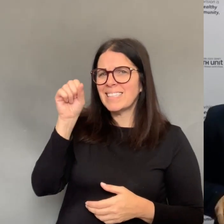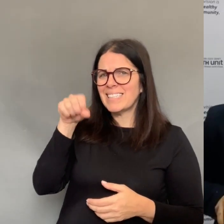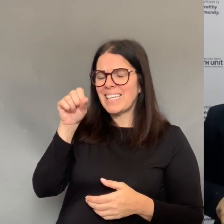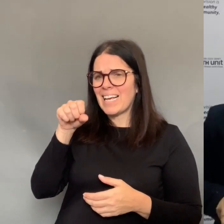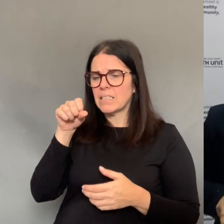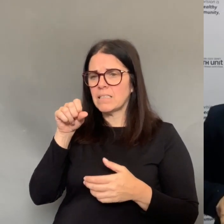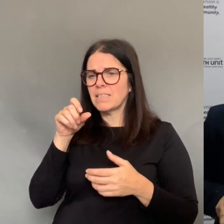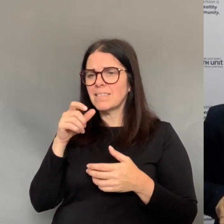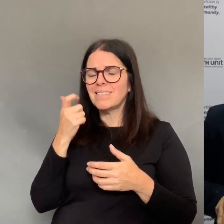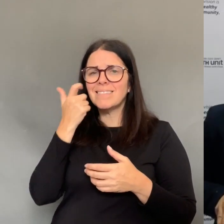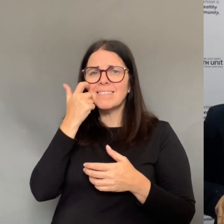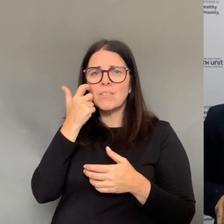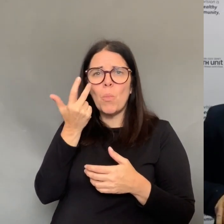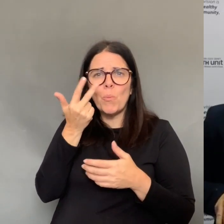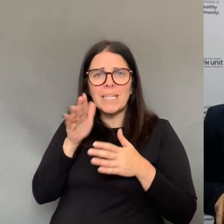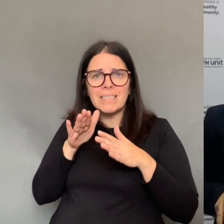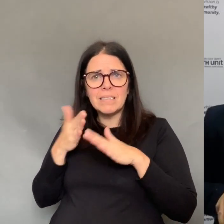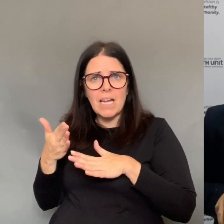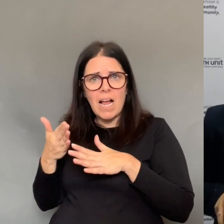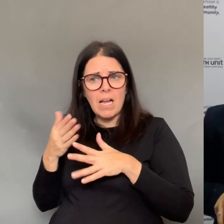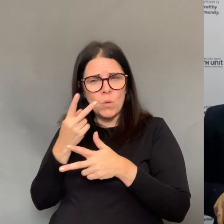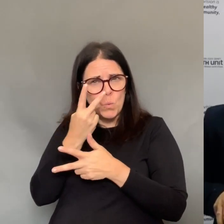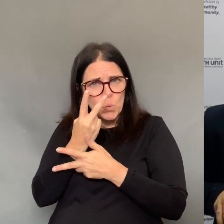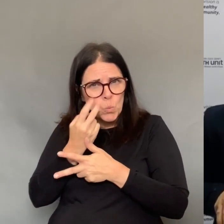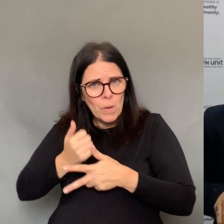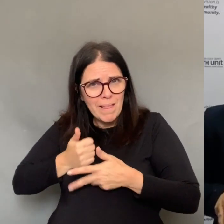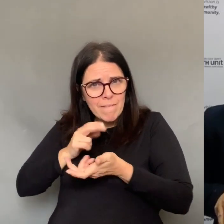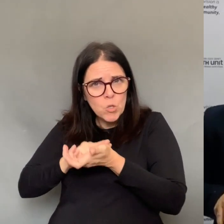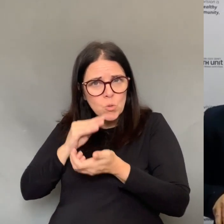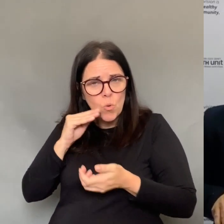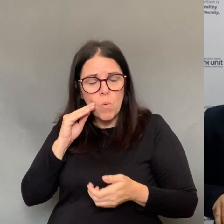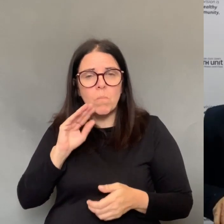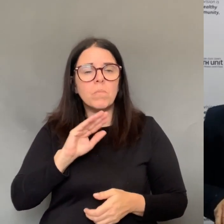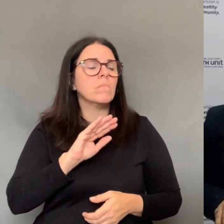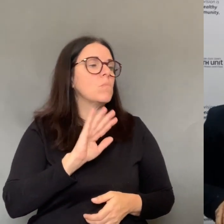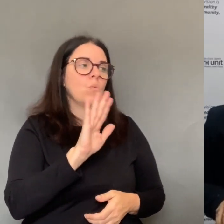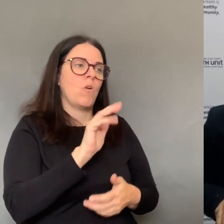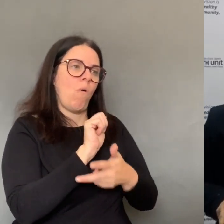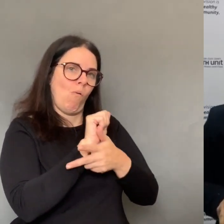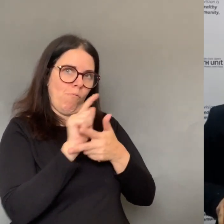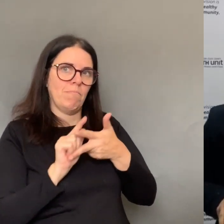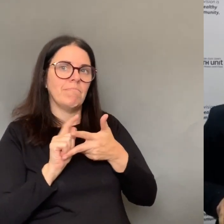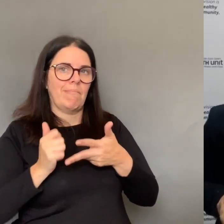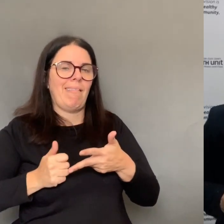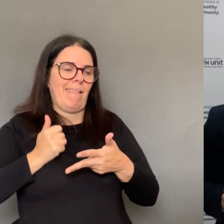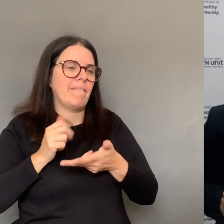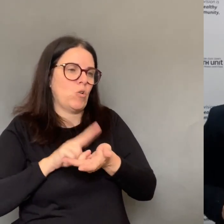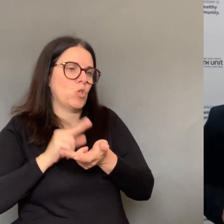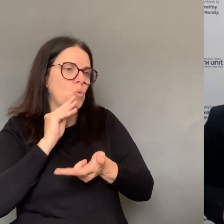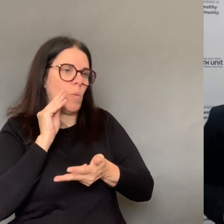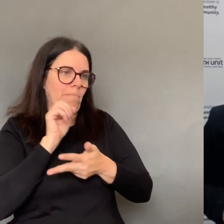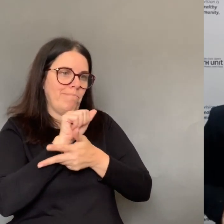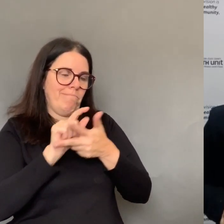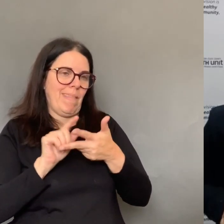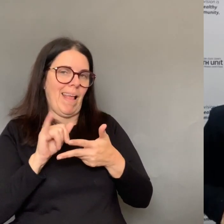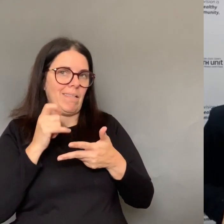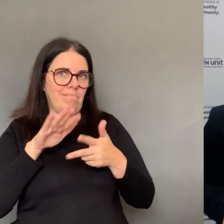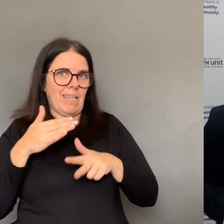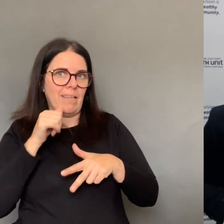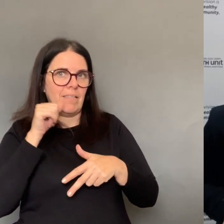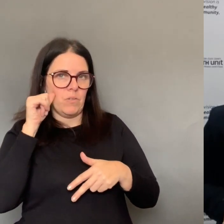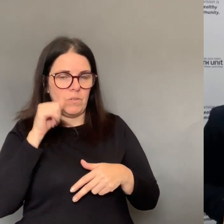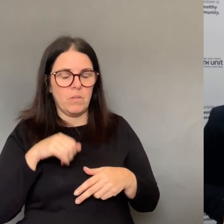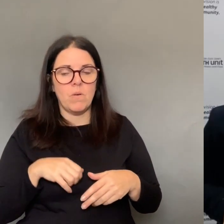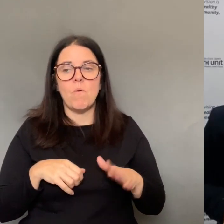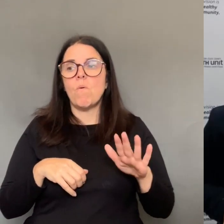All 3 of them, okay. So I'm just looking at the numbers. The 13 total were residents of long-term